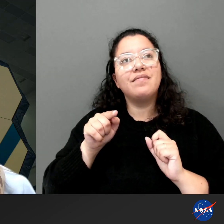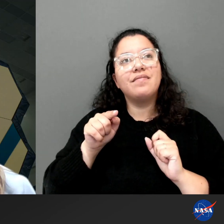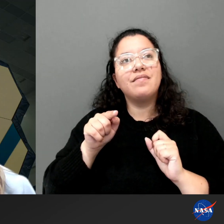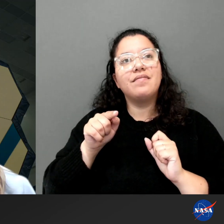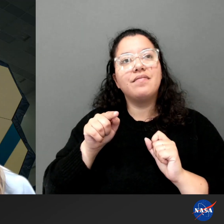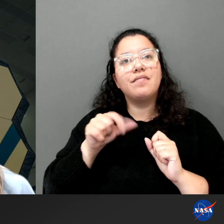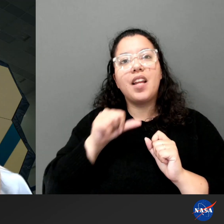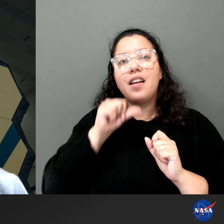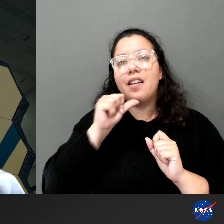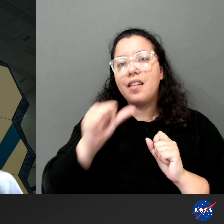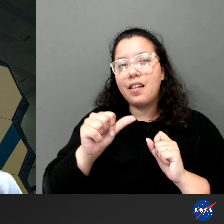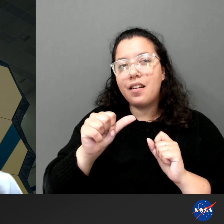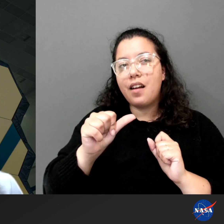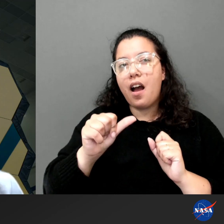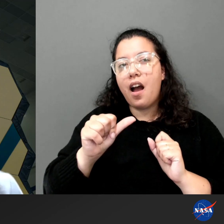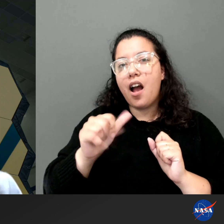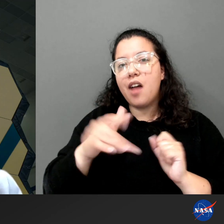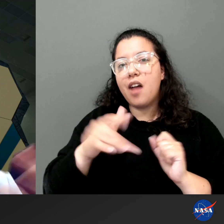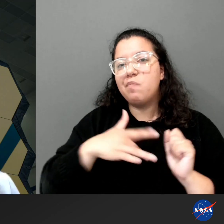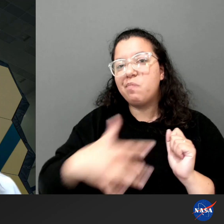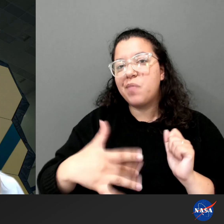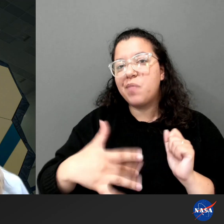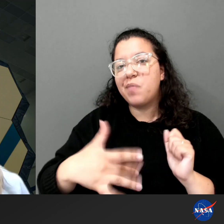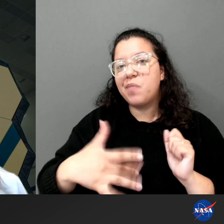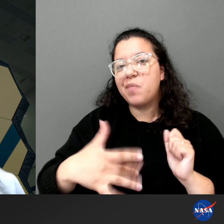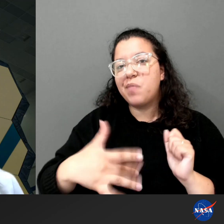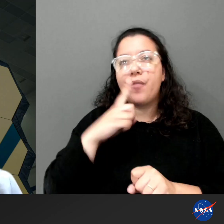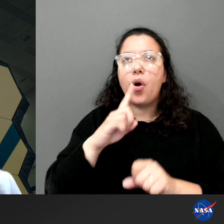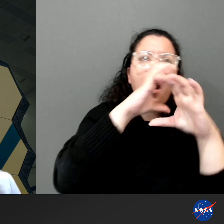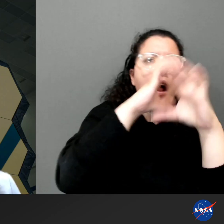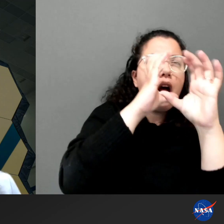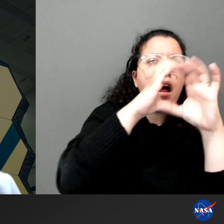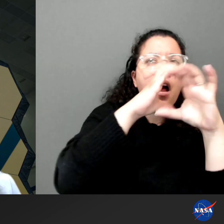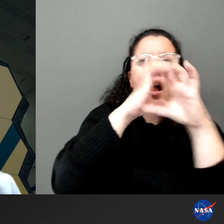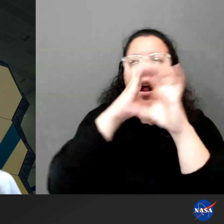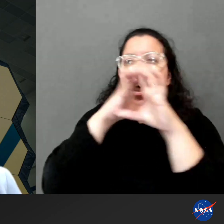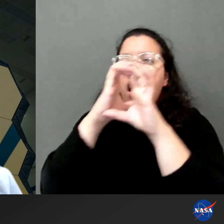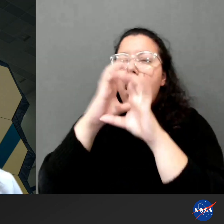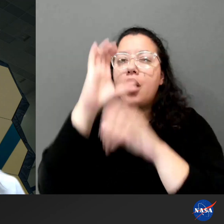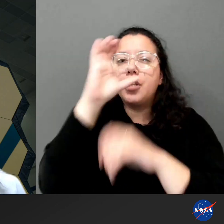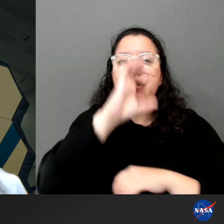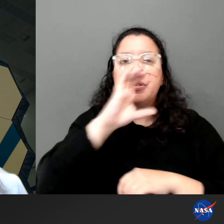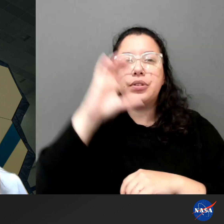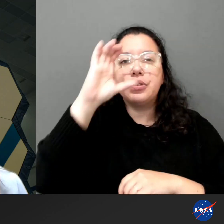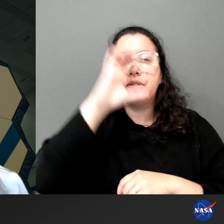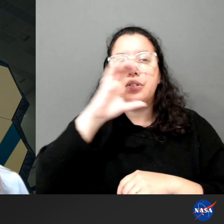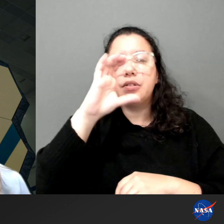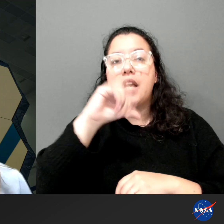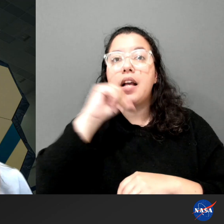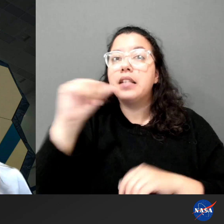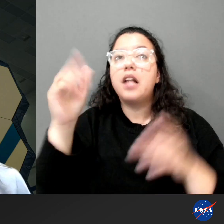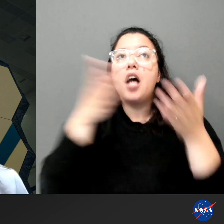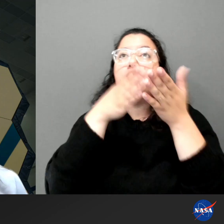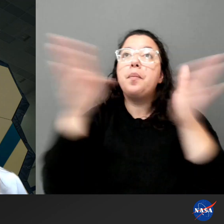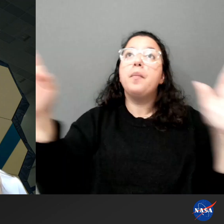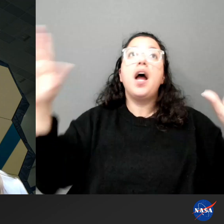of a telescope. We're not going to be taking big images across the sky, hunting for new asteroids or hunting